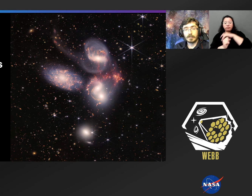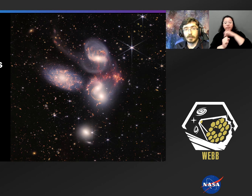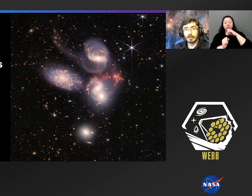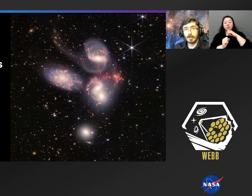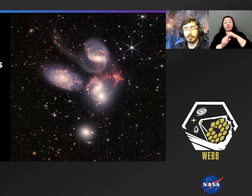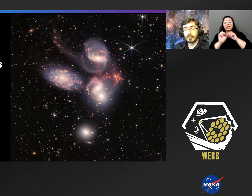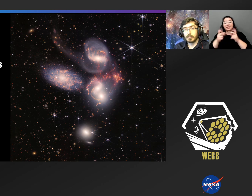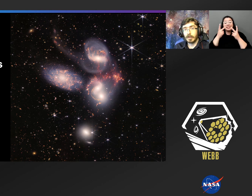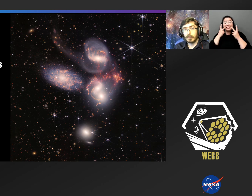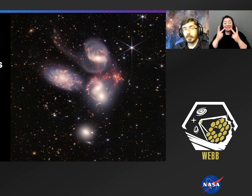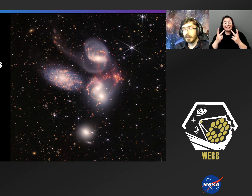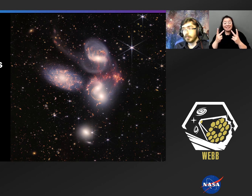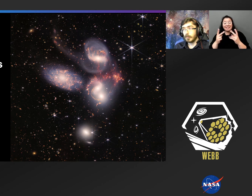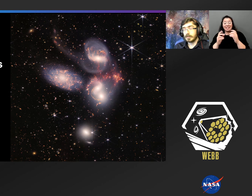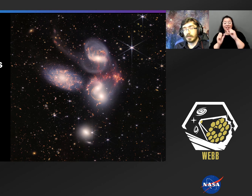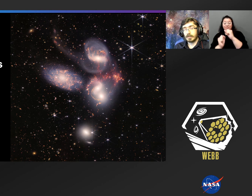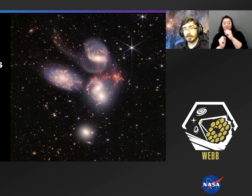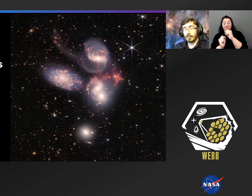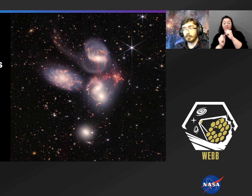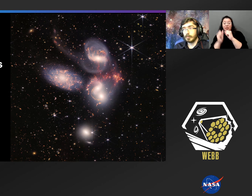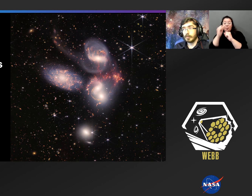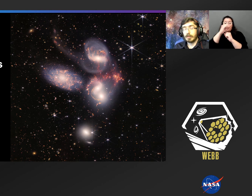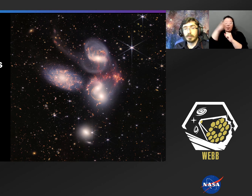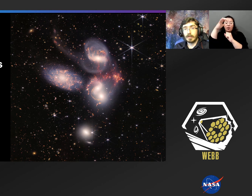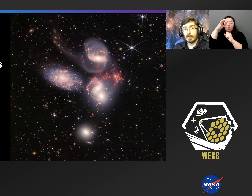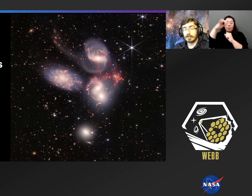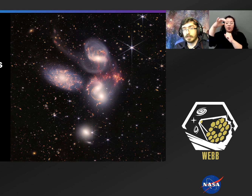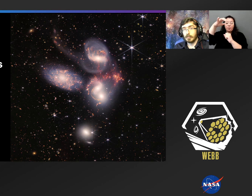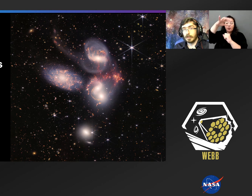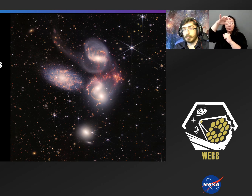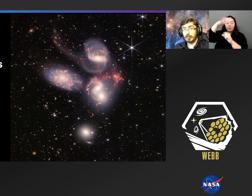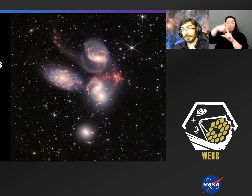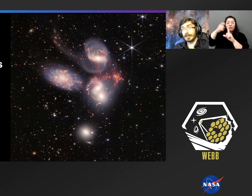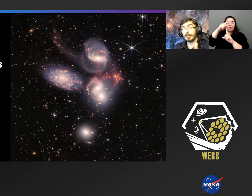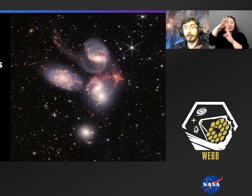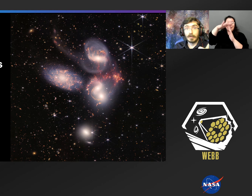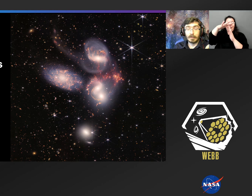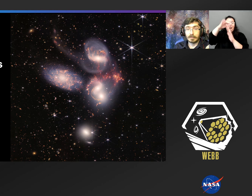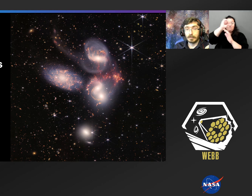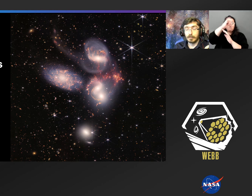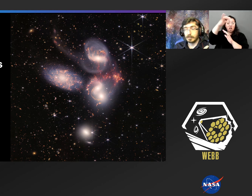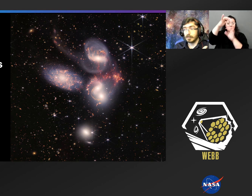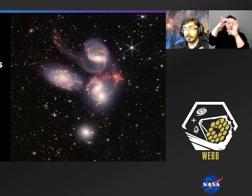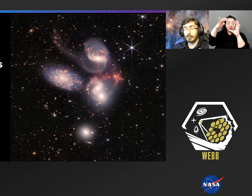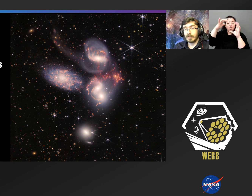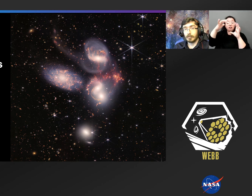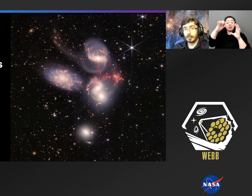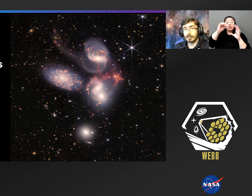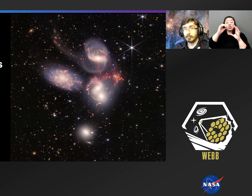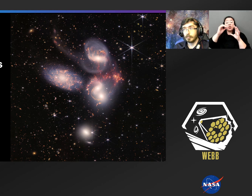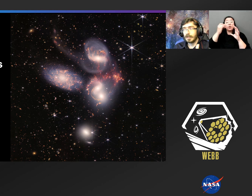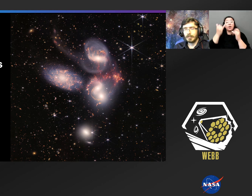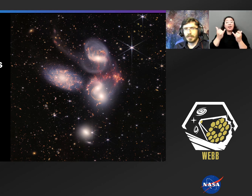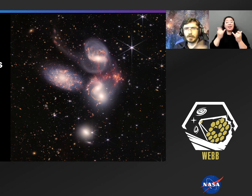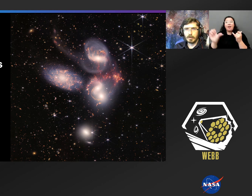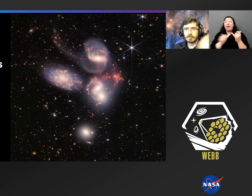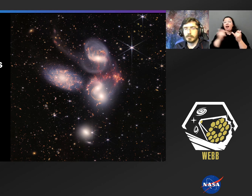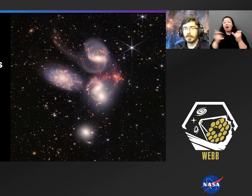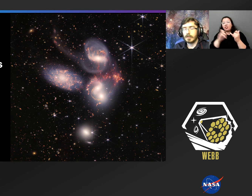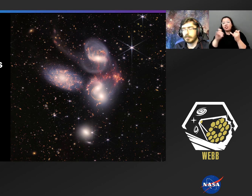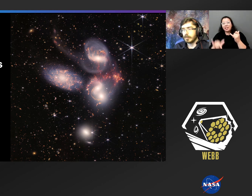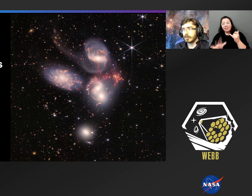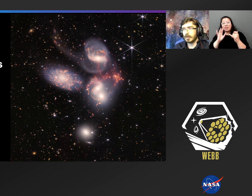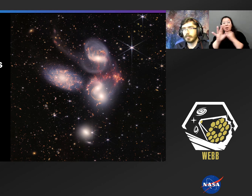that galaxy at the top as well. But these are things that have been pulled out of the galaxy by yet another galaxy that's interacting with this group, kind of